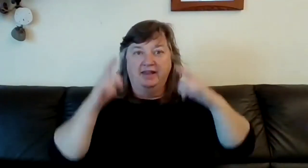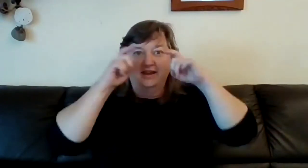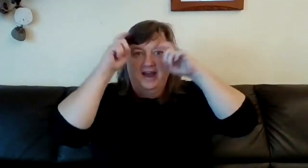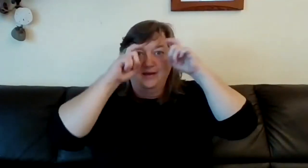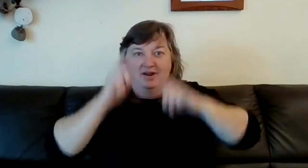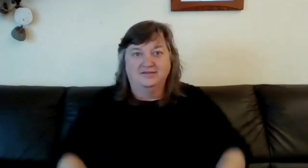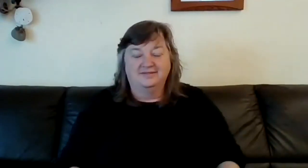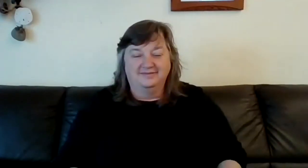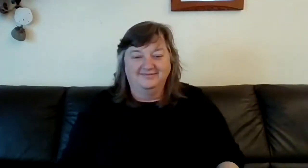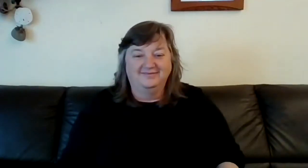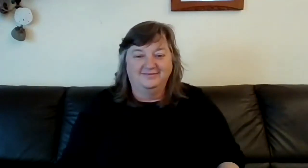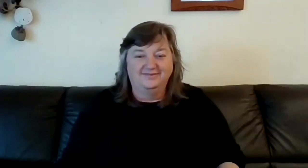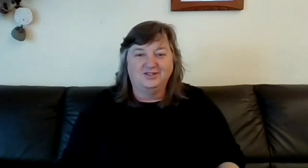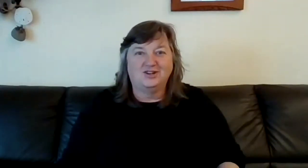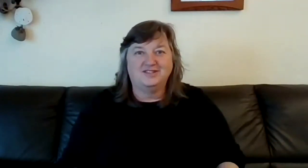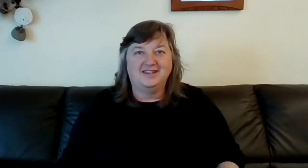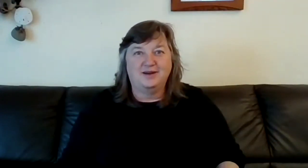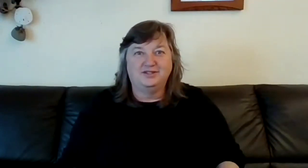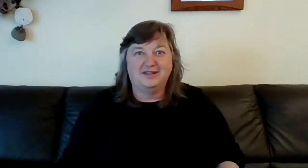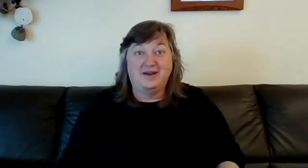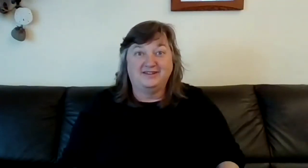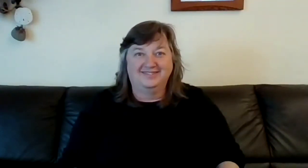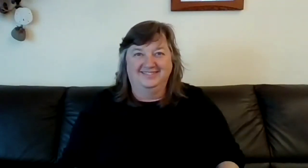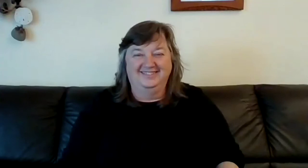Again, eyebrows. You start to see how much they matter.